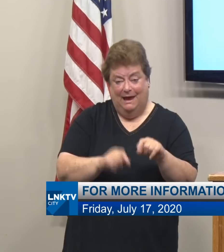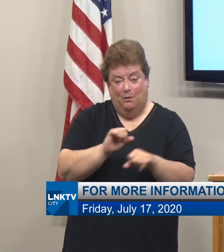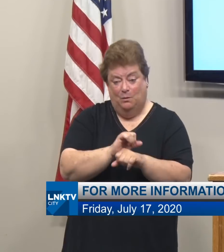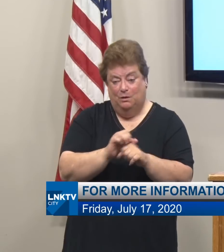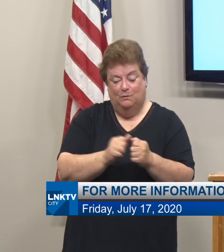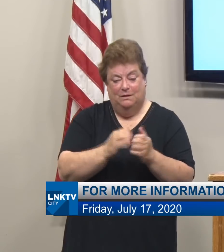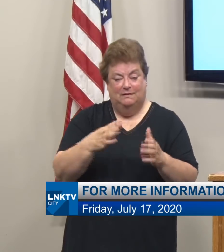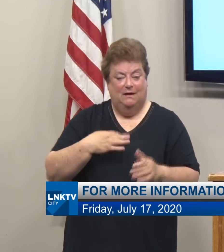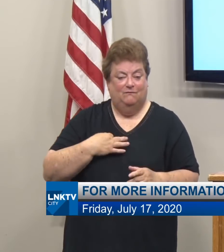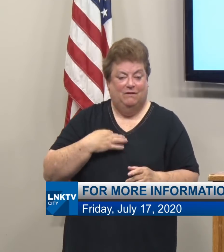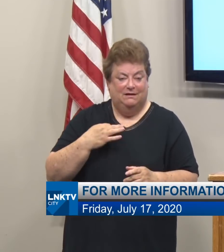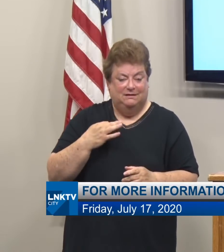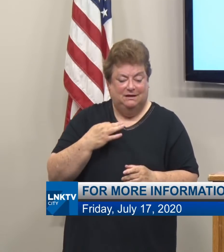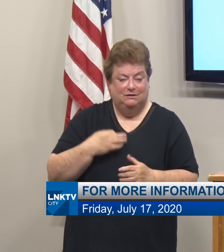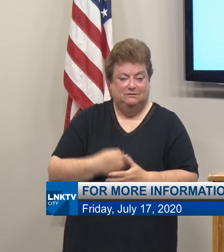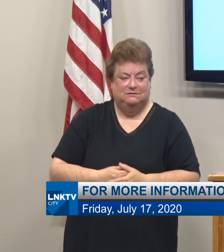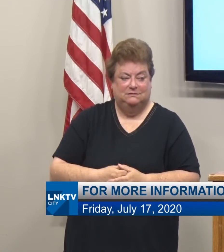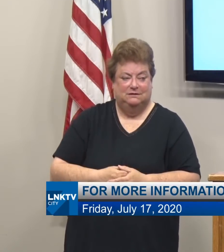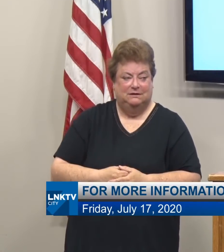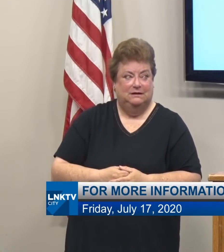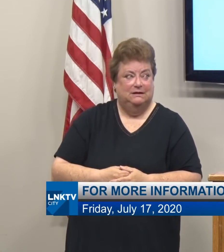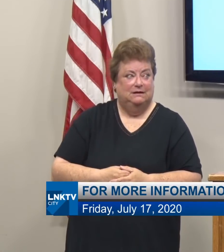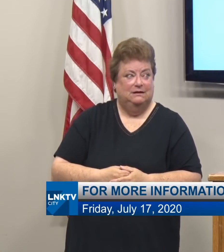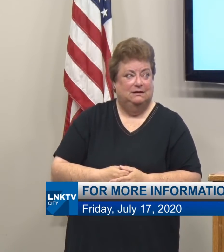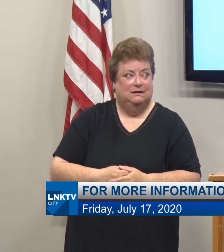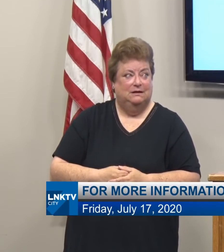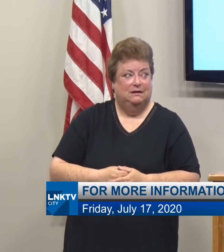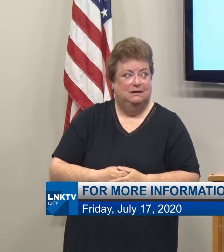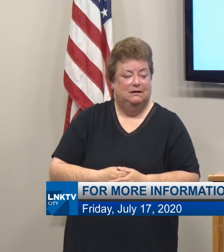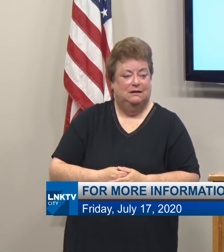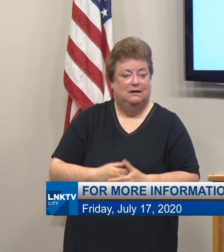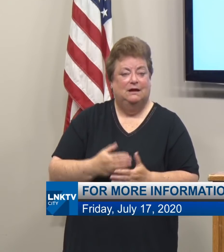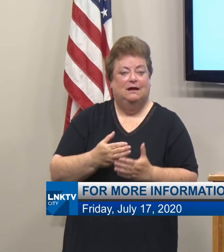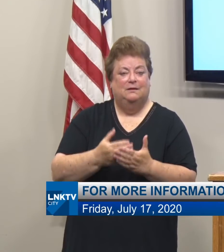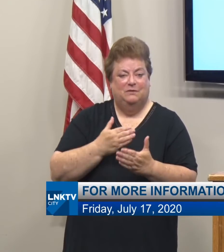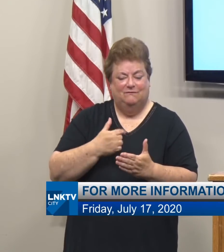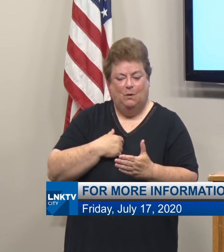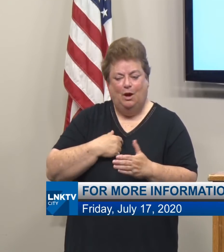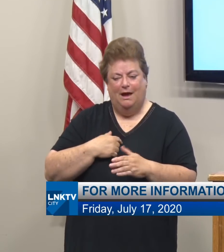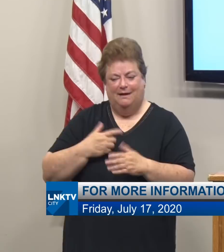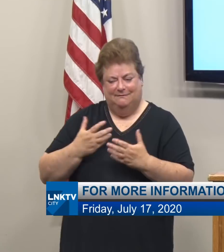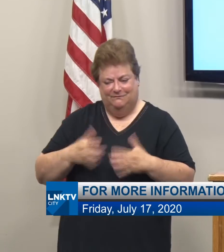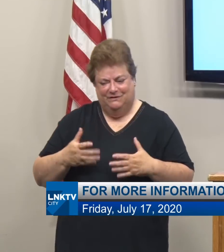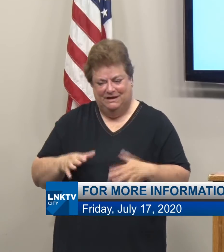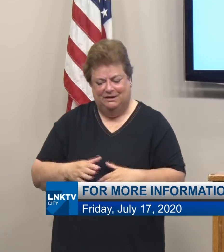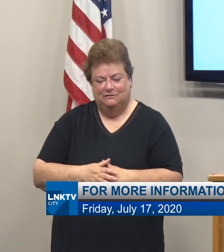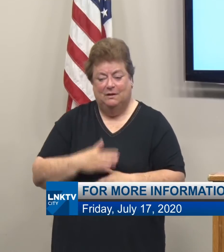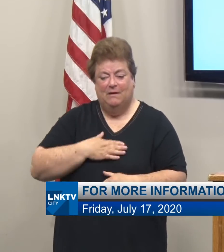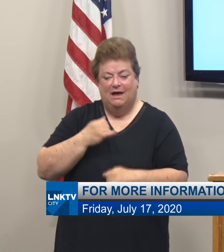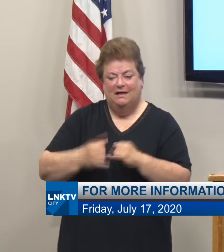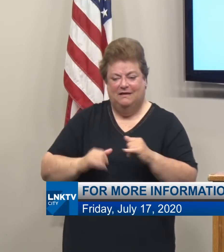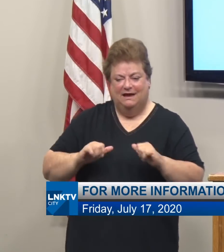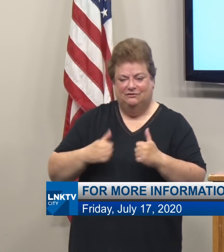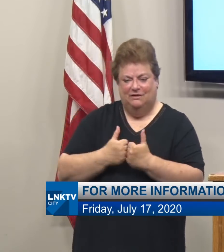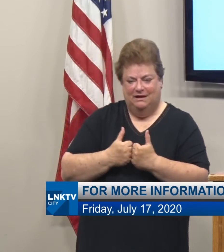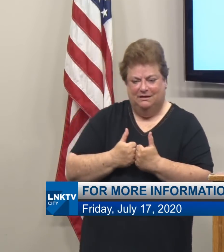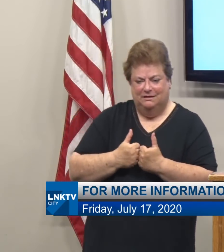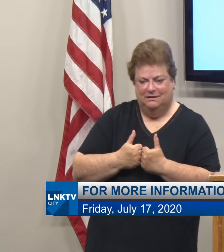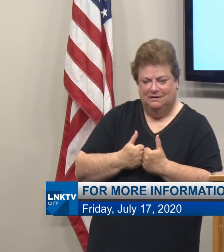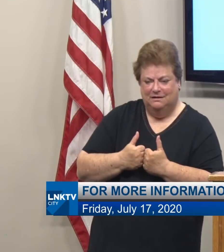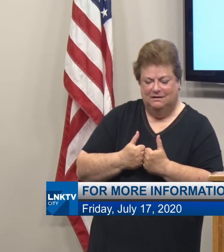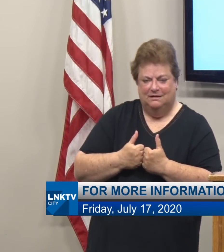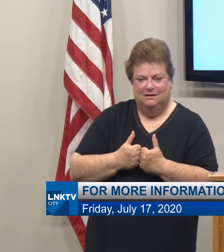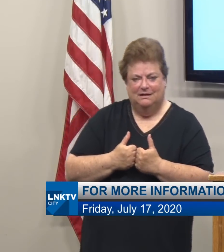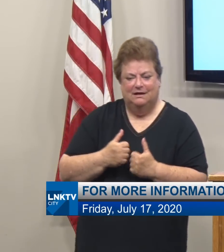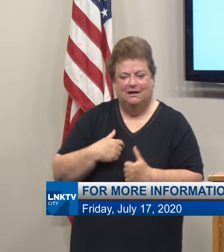they're providing their services over the phone and stuff like that. And before I sit down, my last challenge was taking my 2